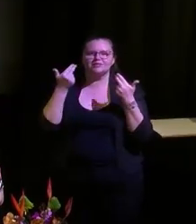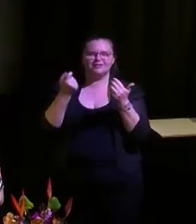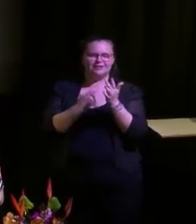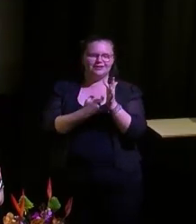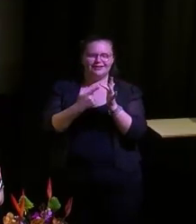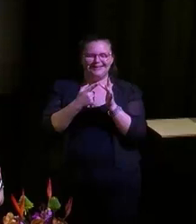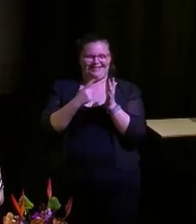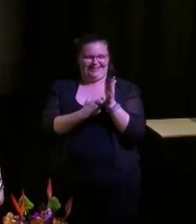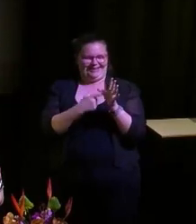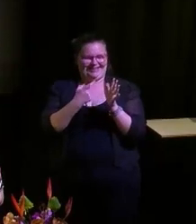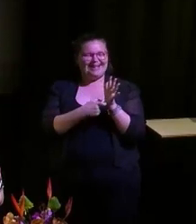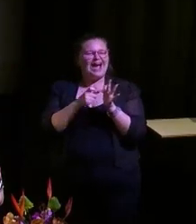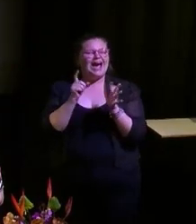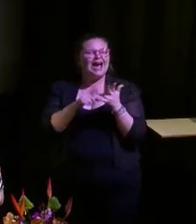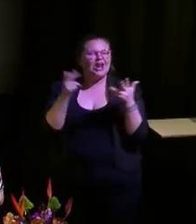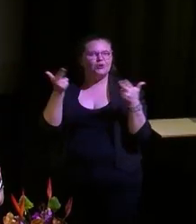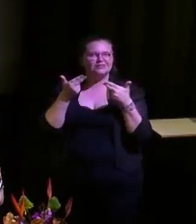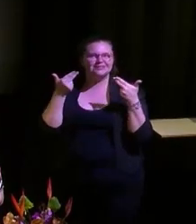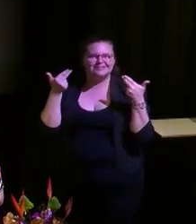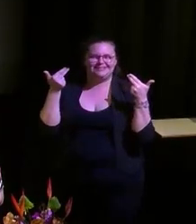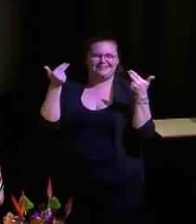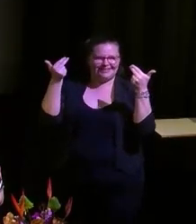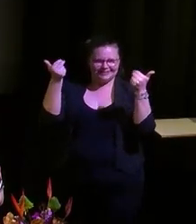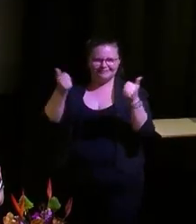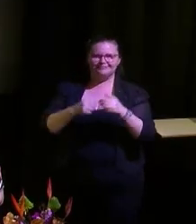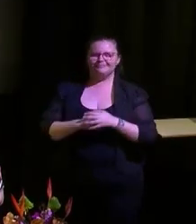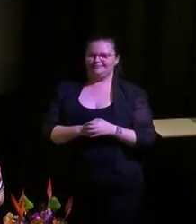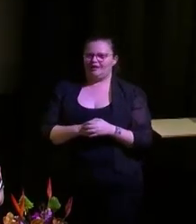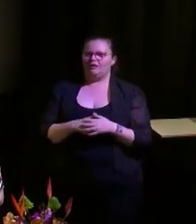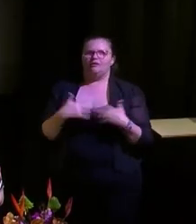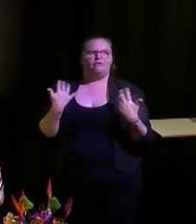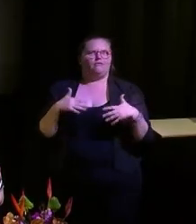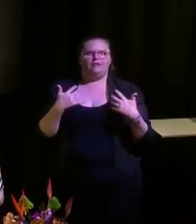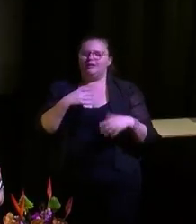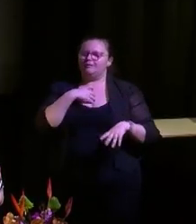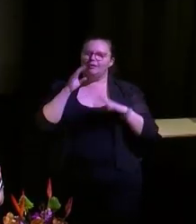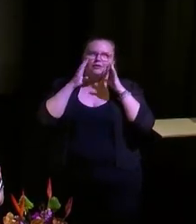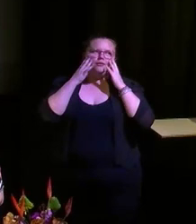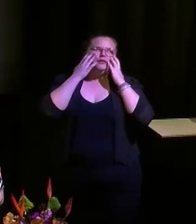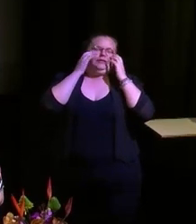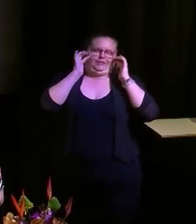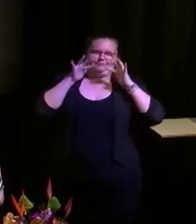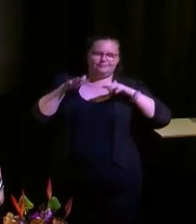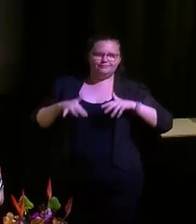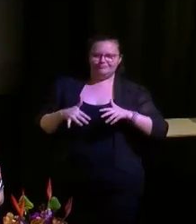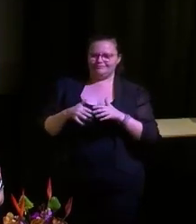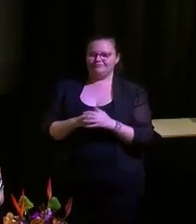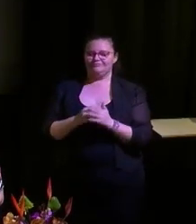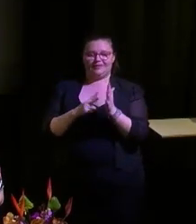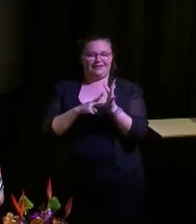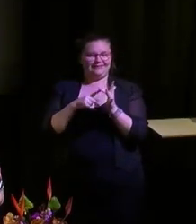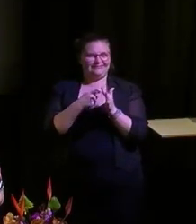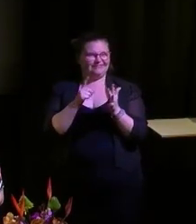Ricardo's singing. Oh. We walk in, he's singing E Benny Bin. And it was like, oh my goodness, more tears. Yeah. And Vicky and Linda